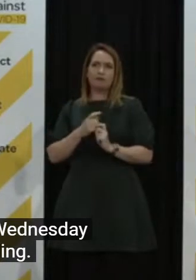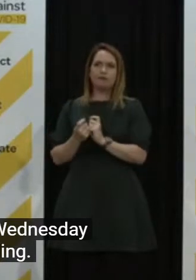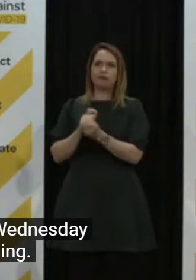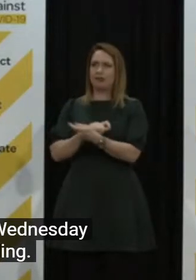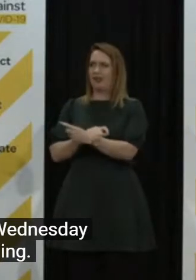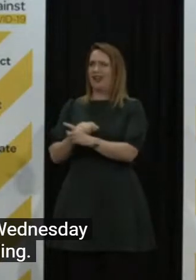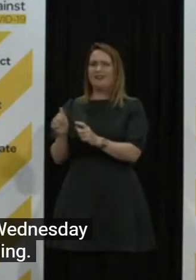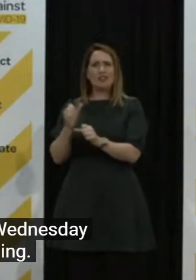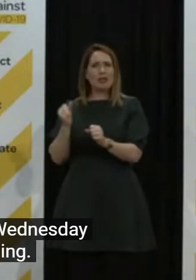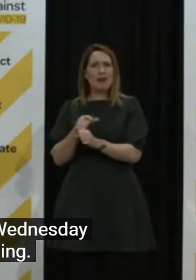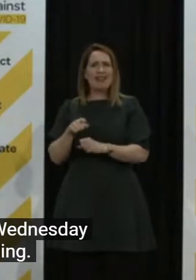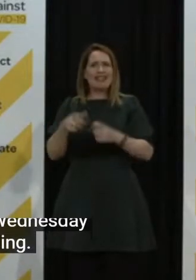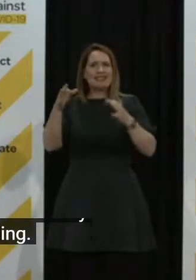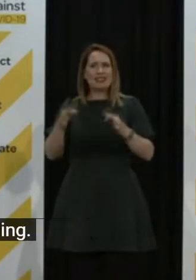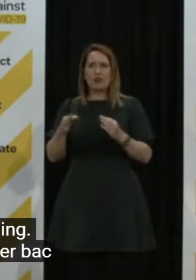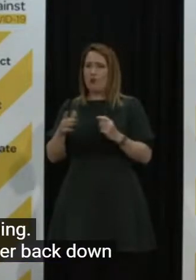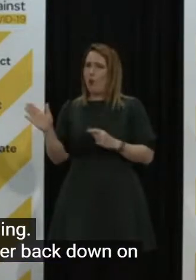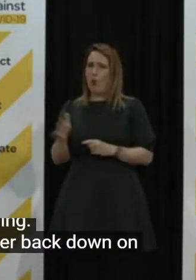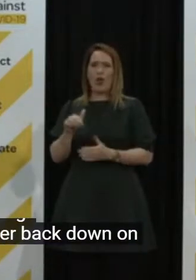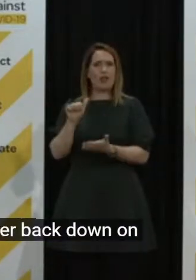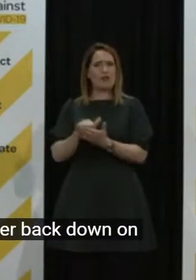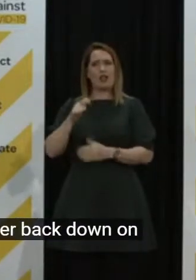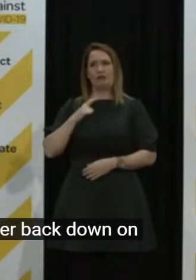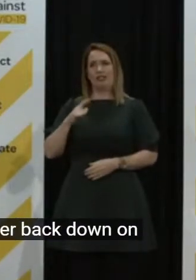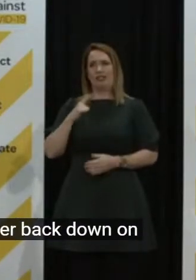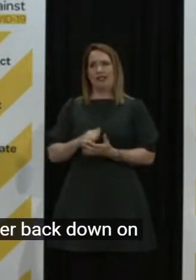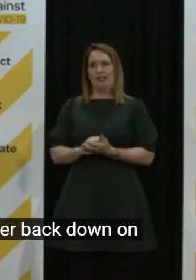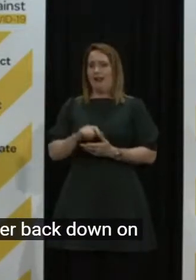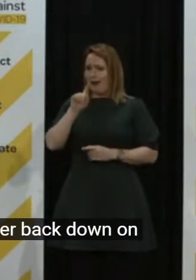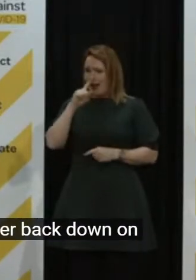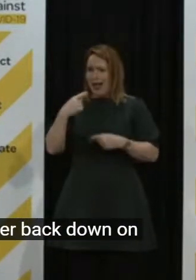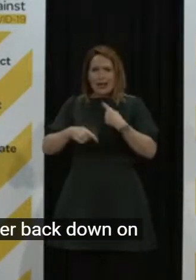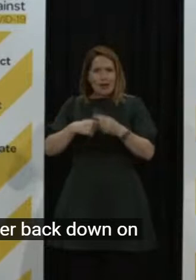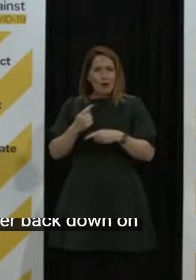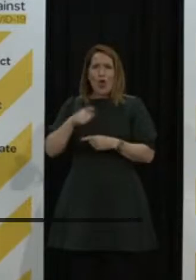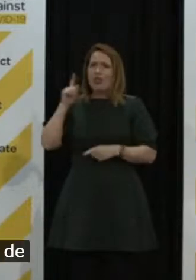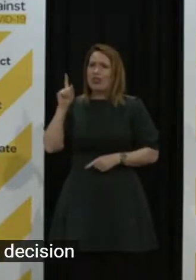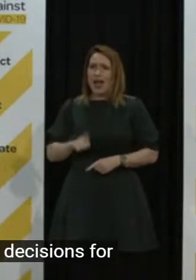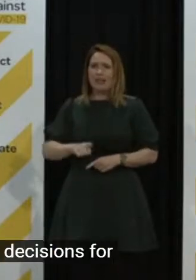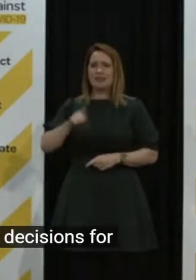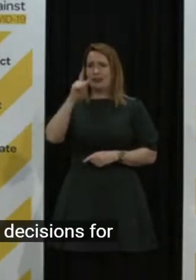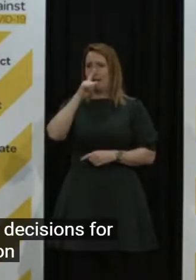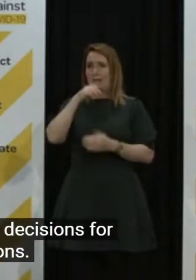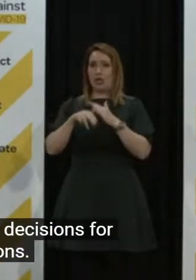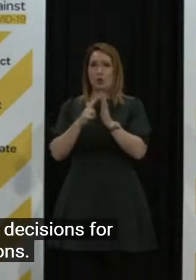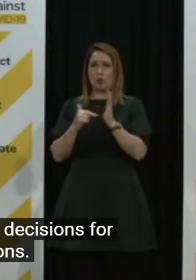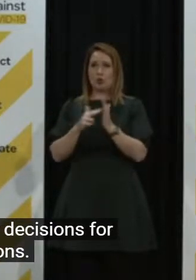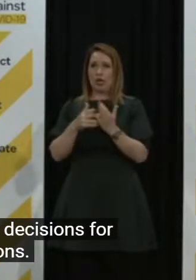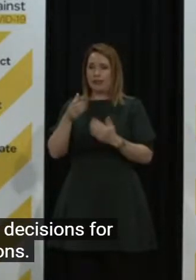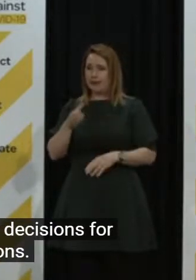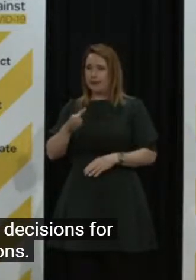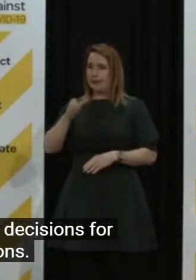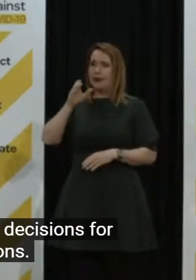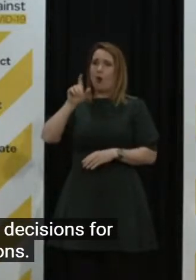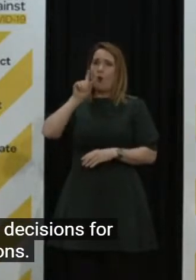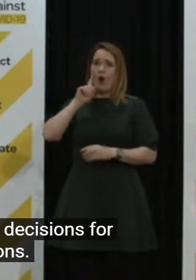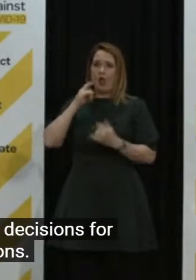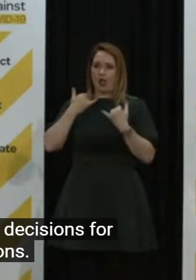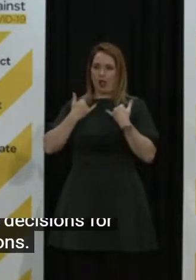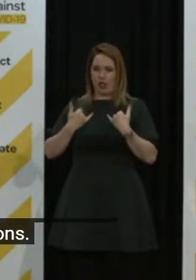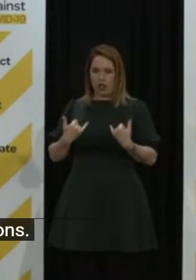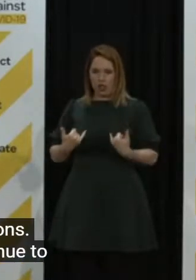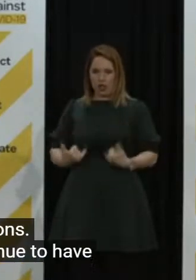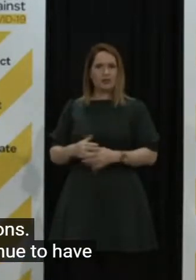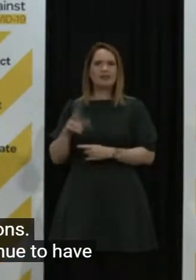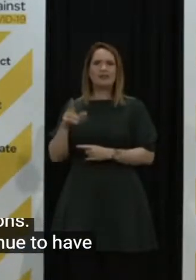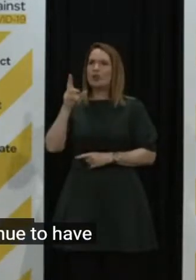all the right reasons. We cannot continue to have thousands of New Zealanders getting sick from drinking water every year. We cannot continue to have a situation